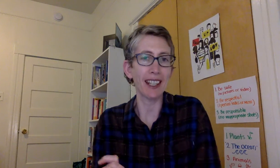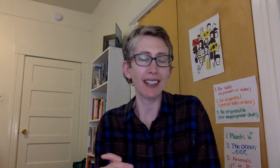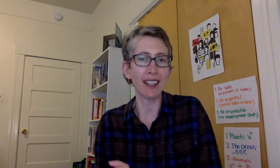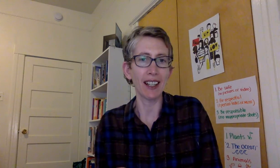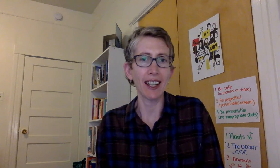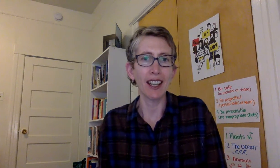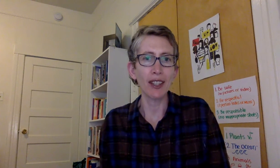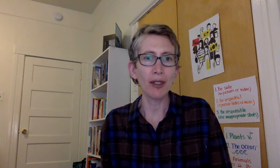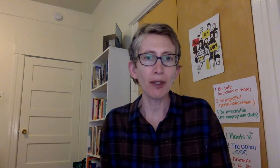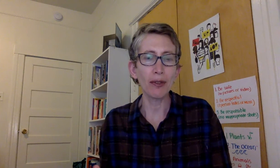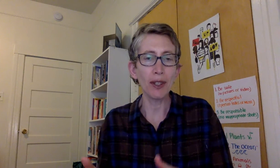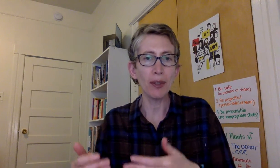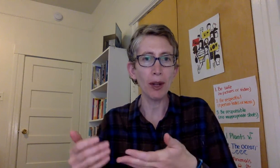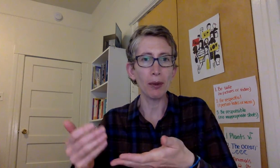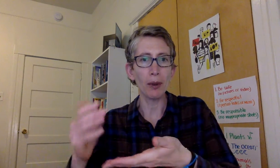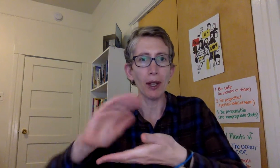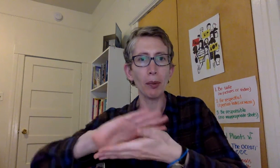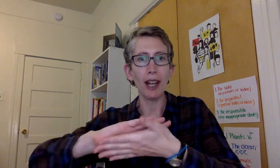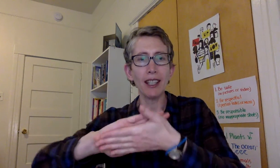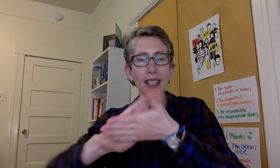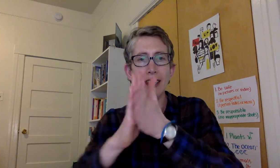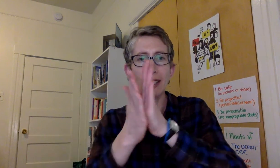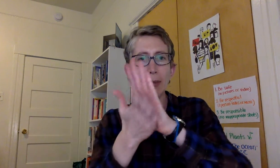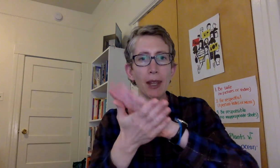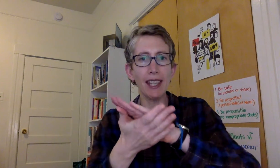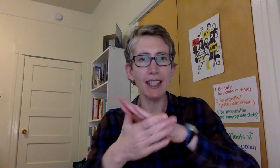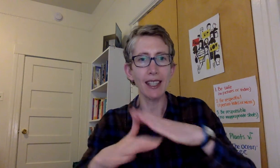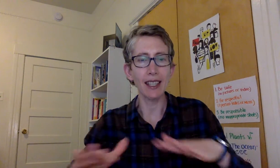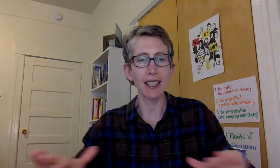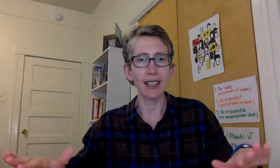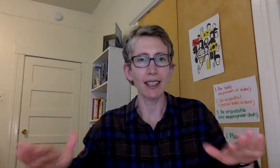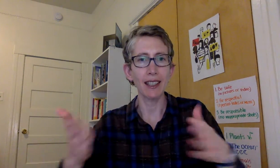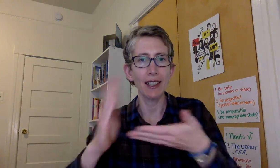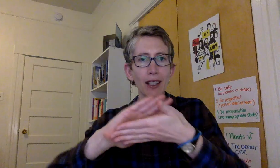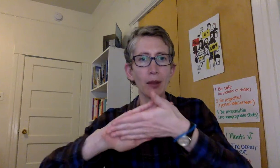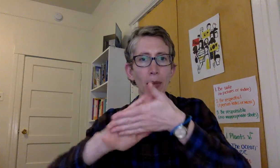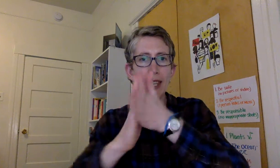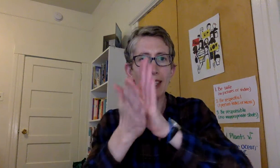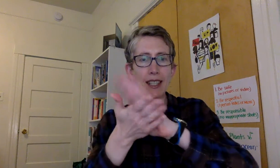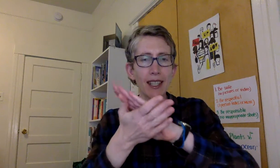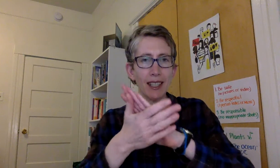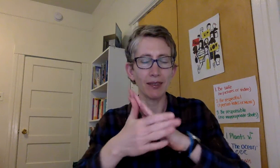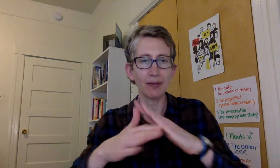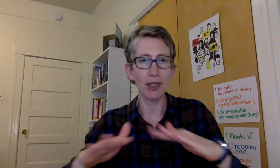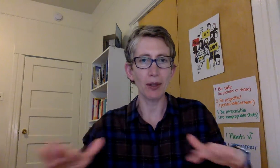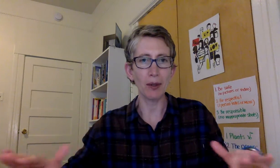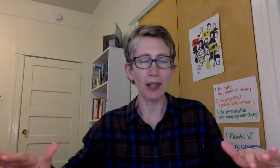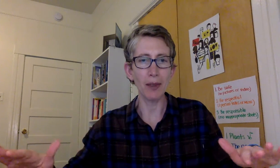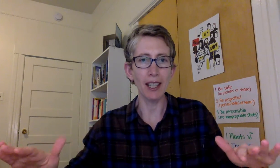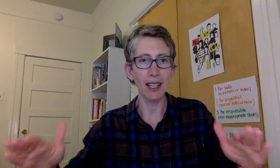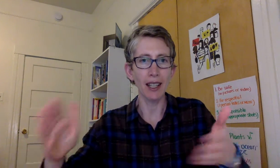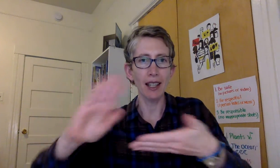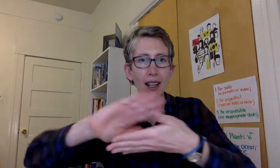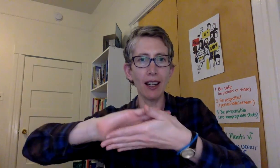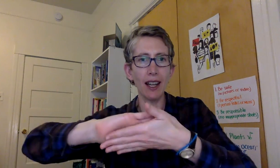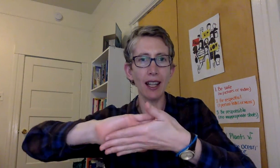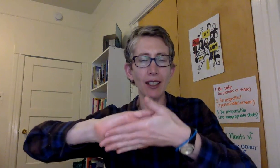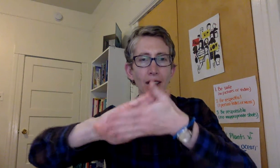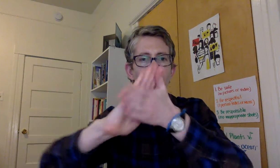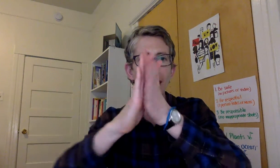together. So the first one we want to practice is peace. Peace. Do it with me. Our hands go